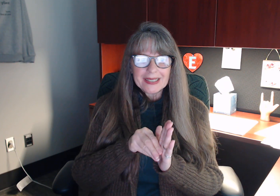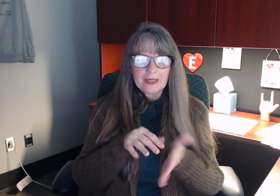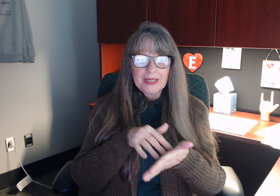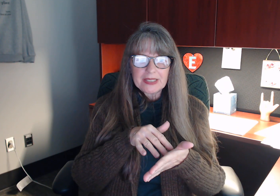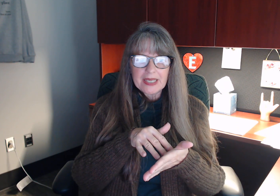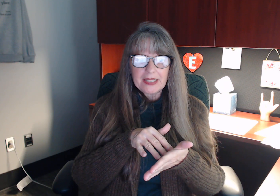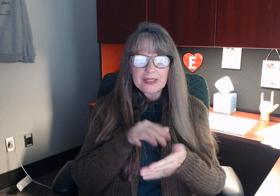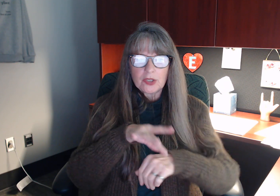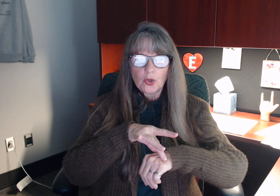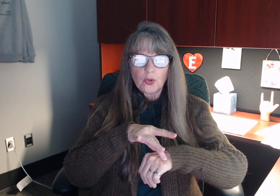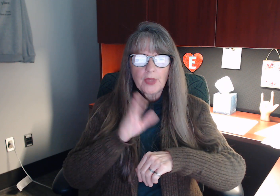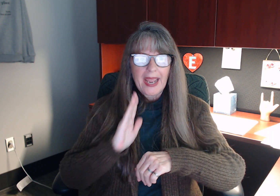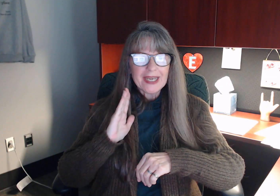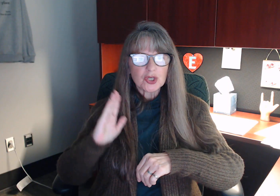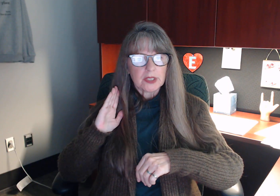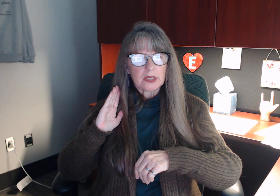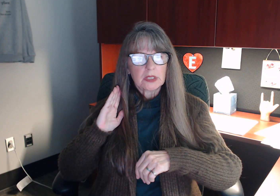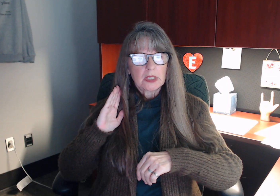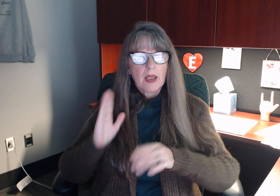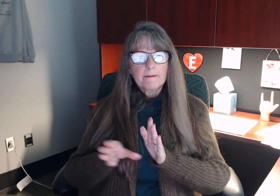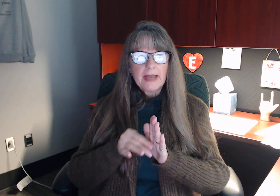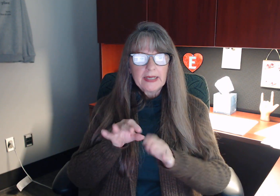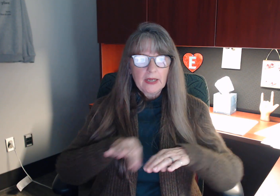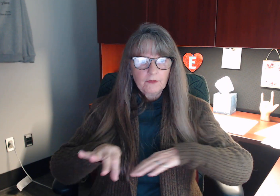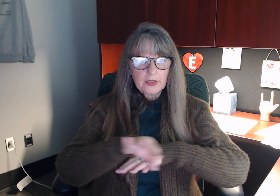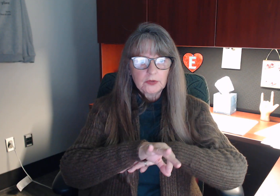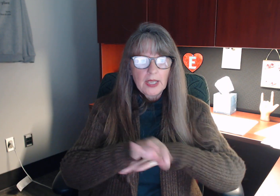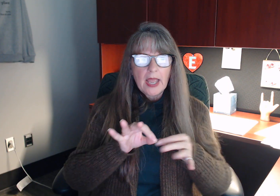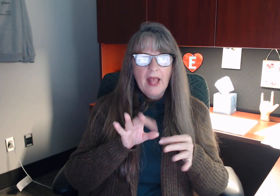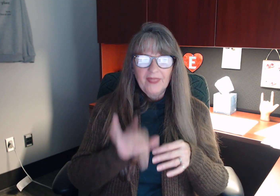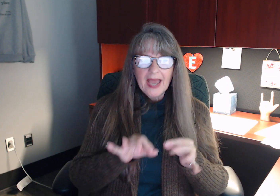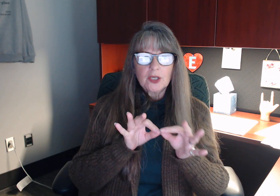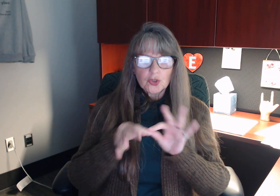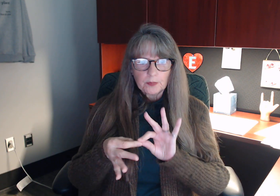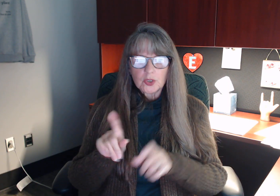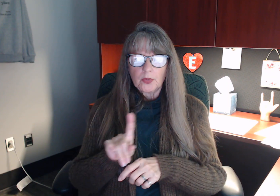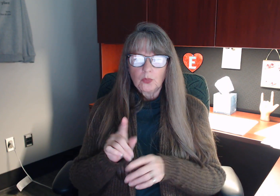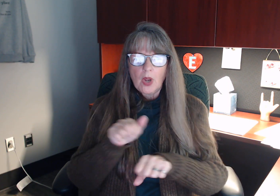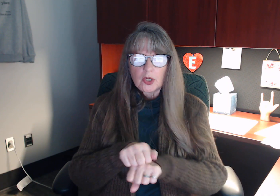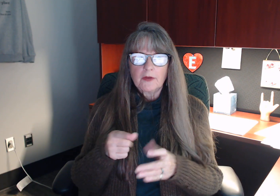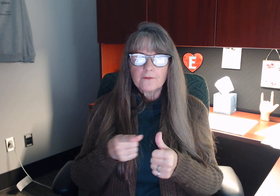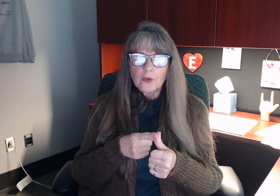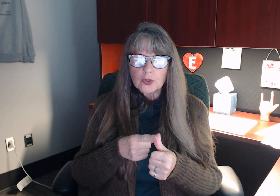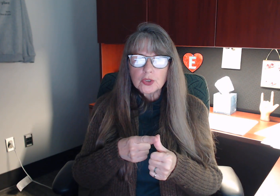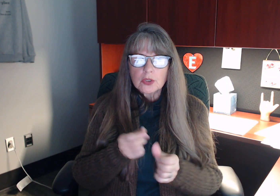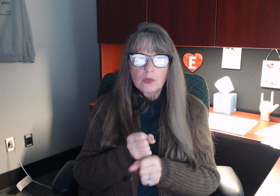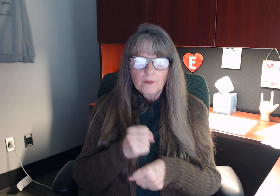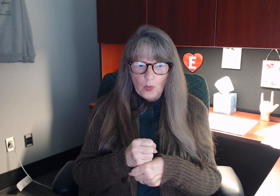paleomagnetism, it studies the Earth's ancient magnetic field, and that interprets where the rocks first